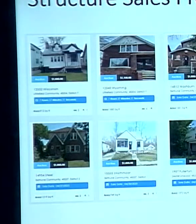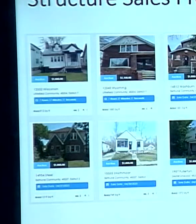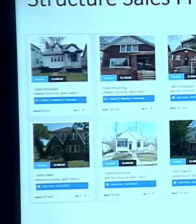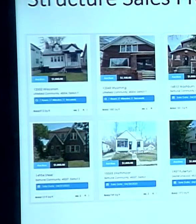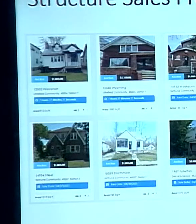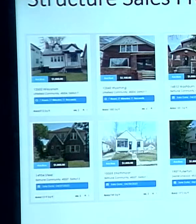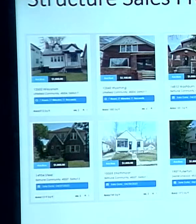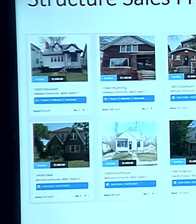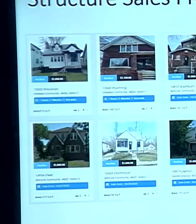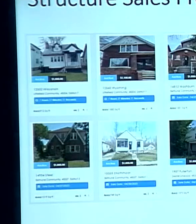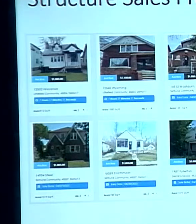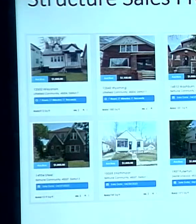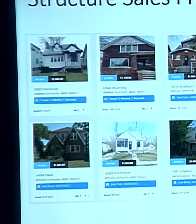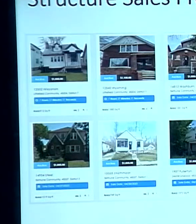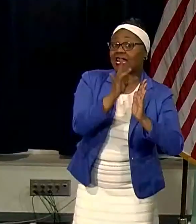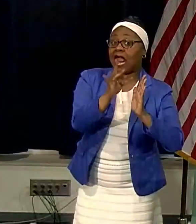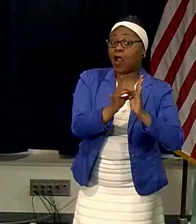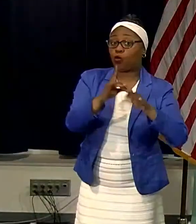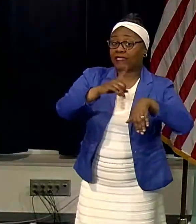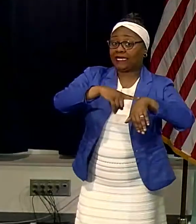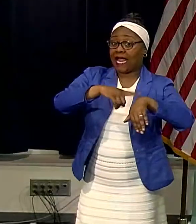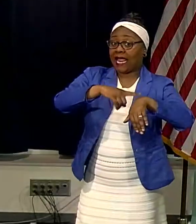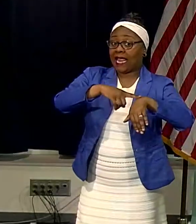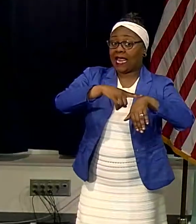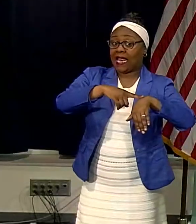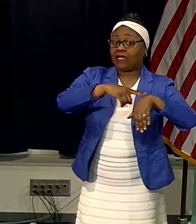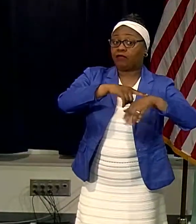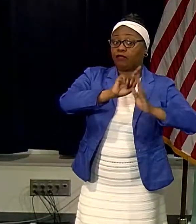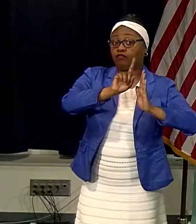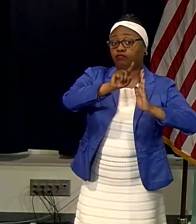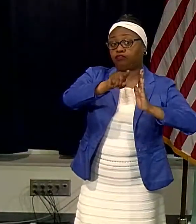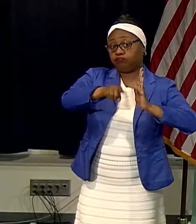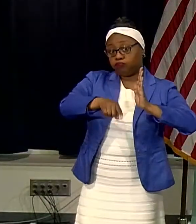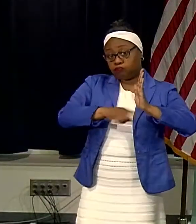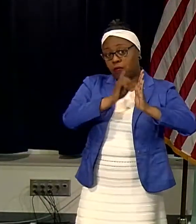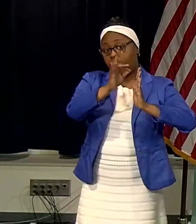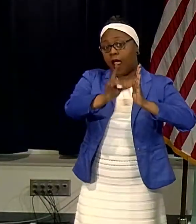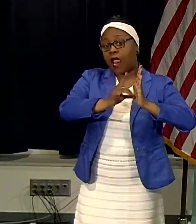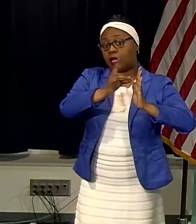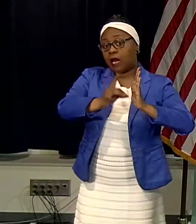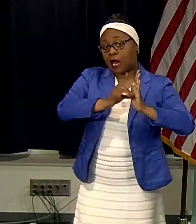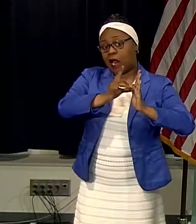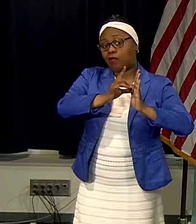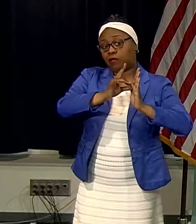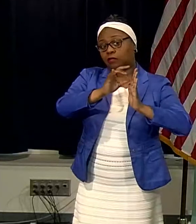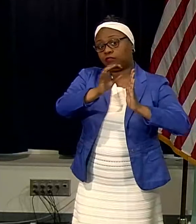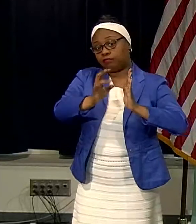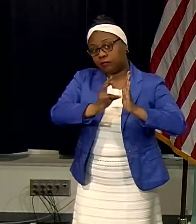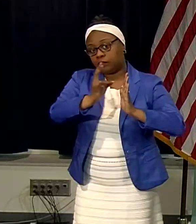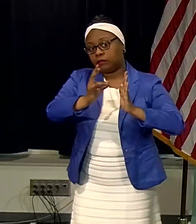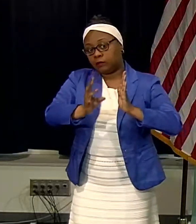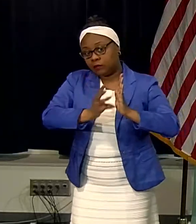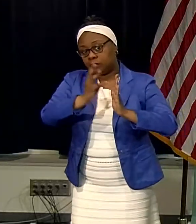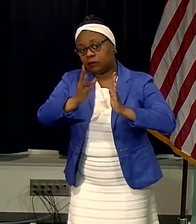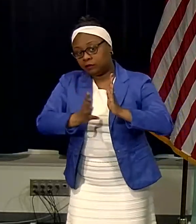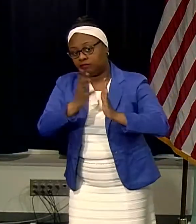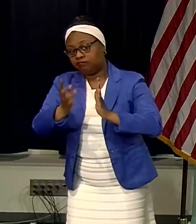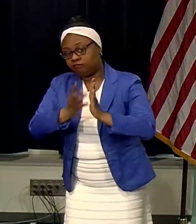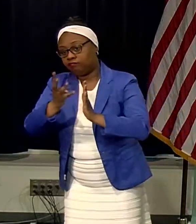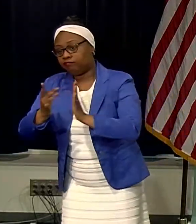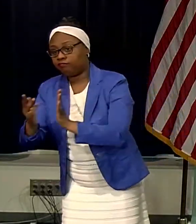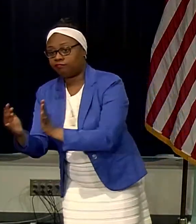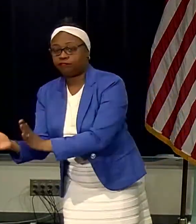so it is an 8-hour timer that starts off at 8 hours and goes down as it is from 9 a.m. to 5 p.m.